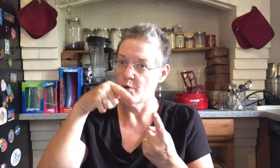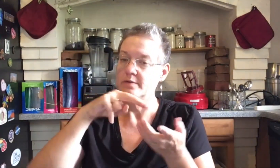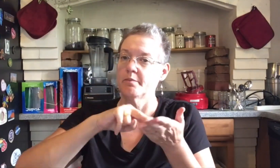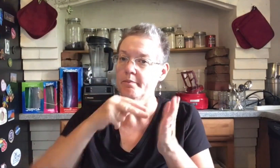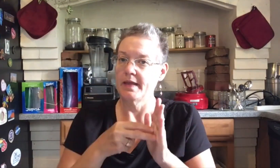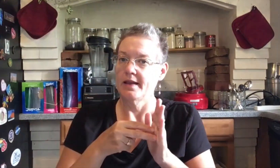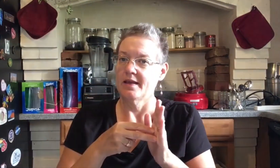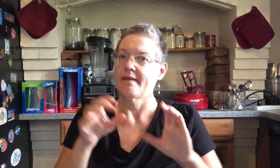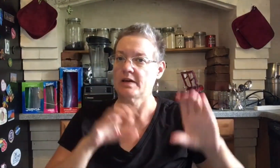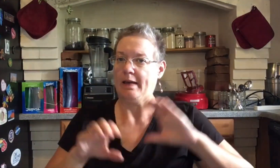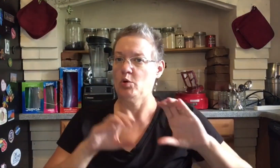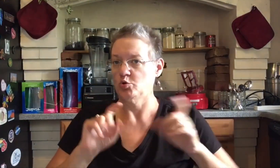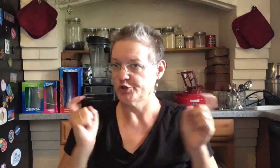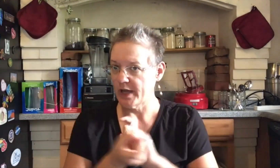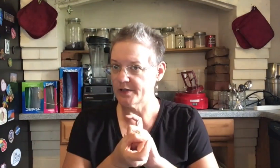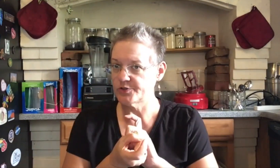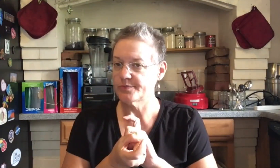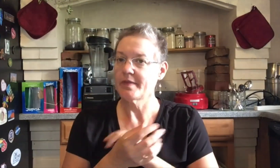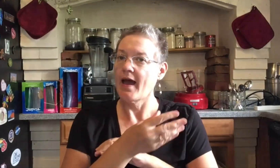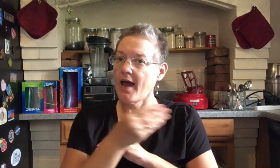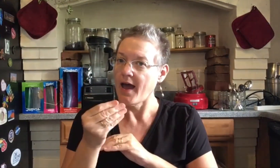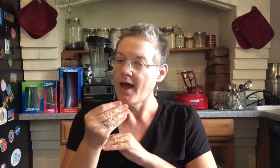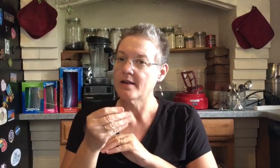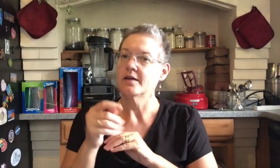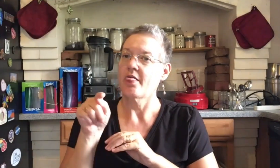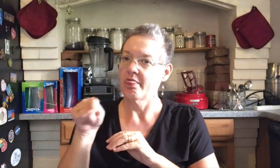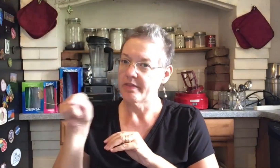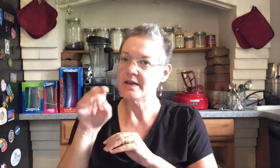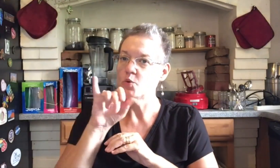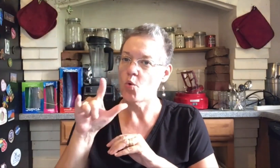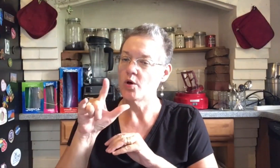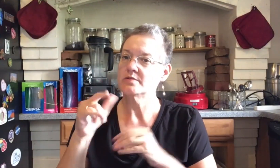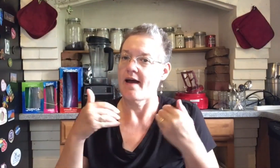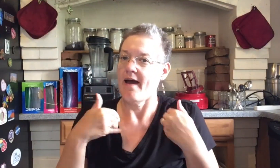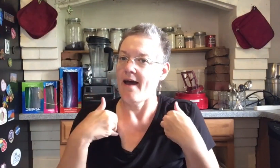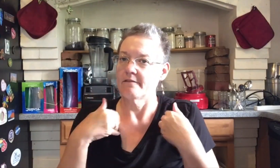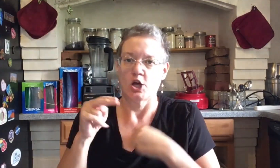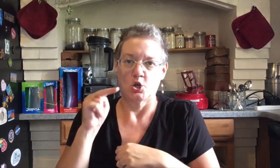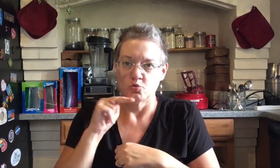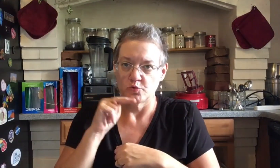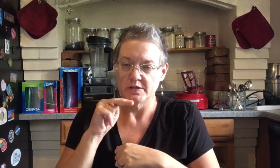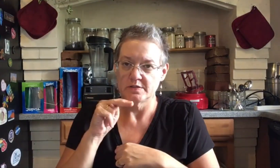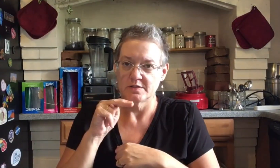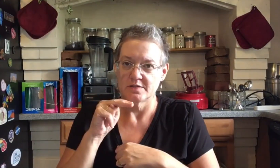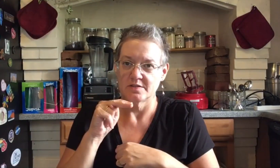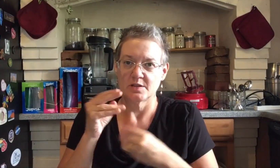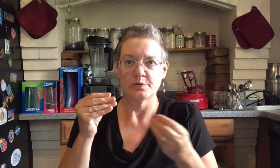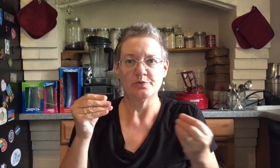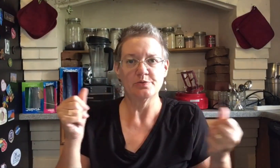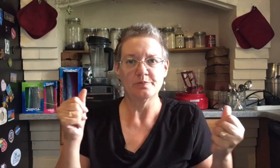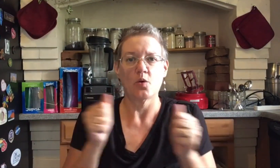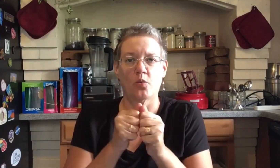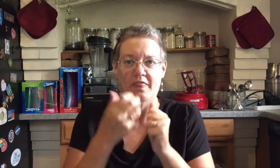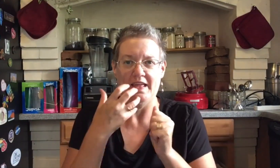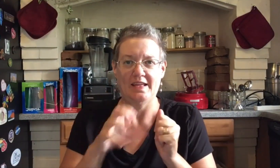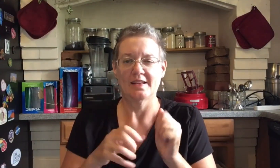because they have a very low smoke point, meaning it's going to have chemical changes or lose nutrients